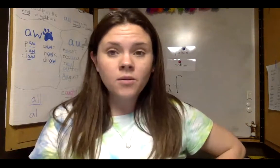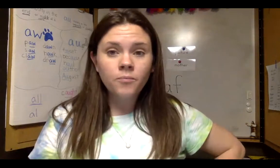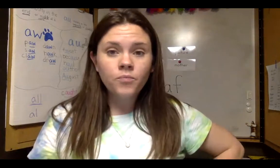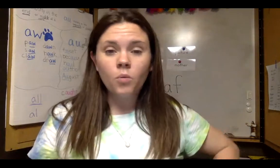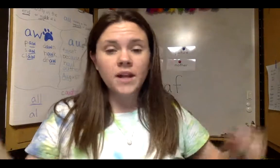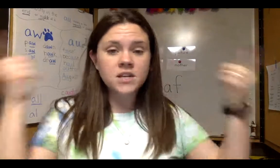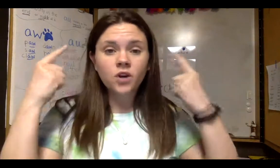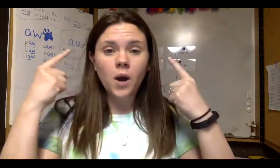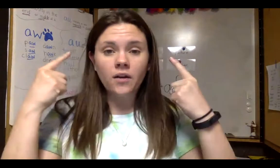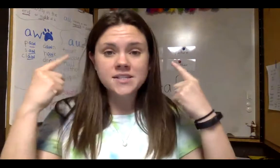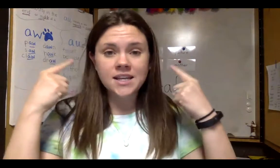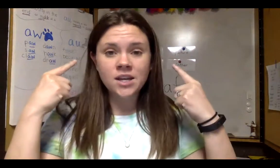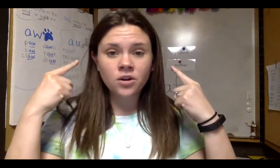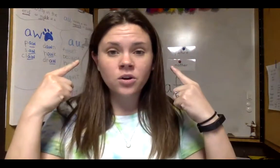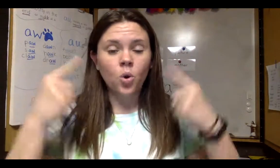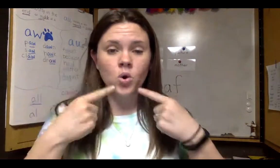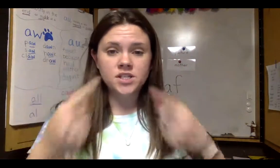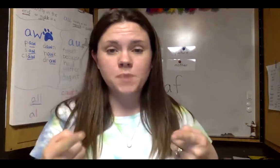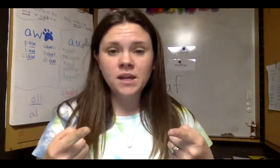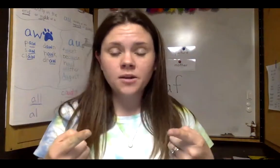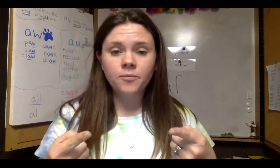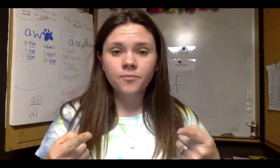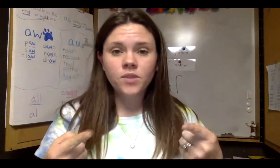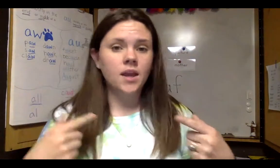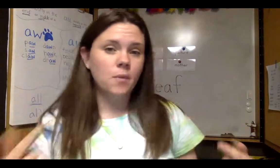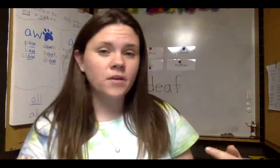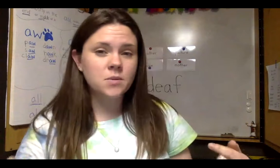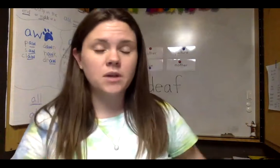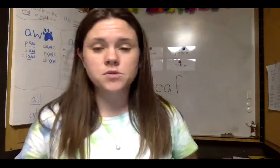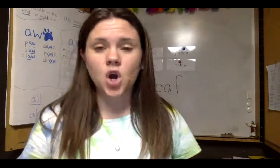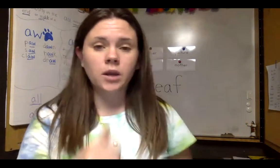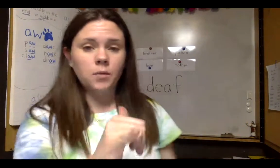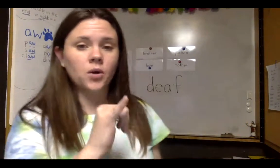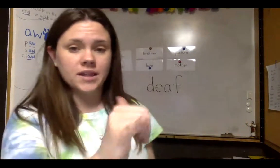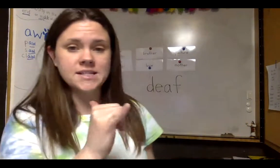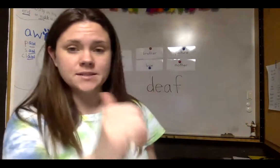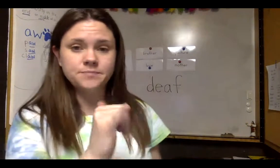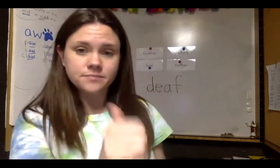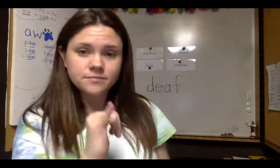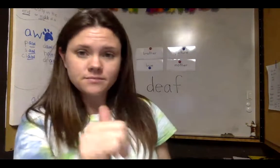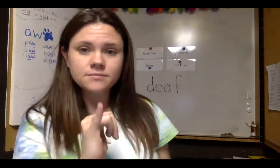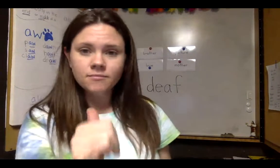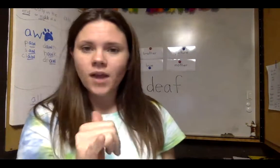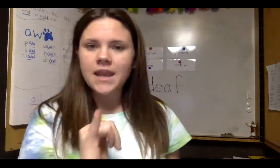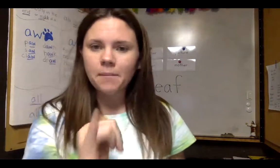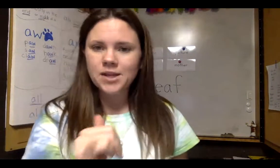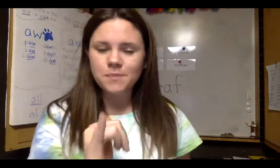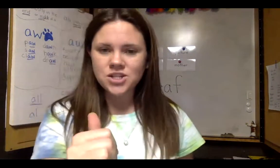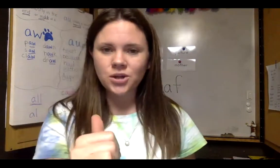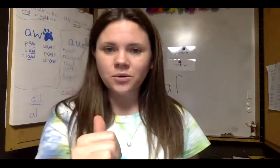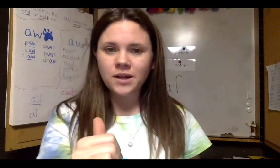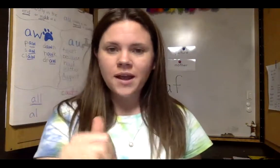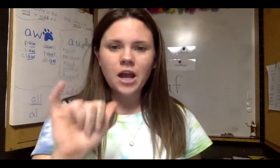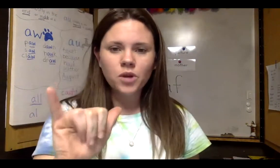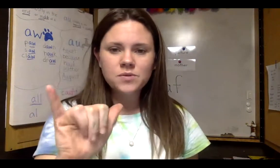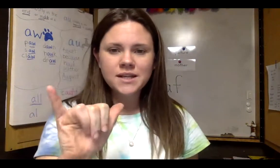something where it didn't require us to hear or to speak? Remember if someone else was talking, we would go like this? And that means me